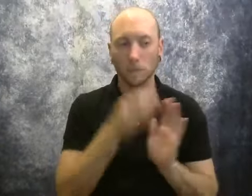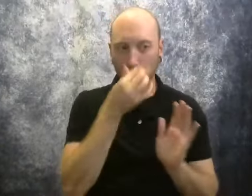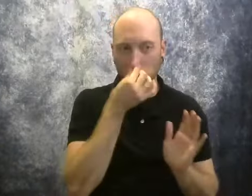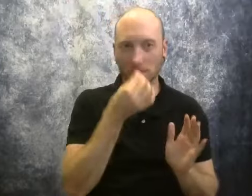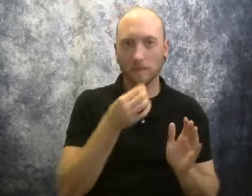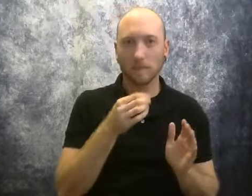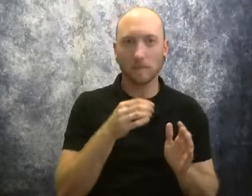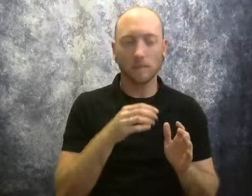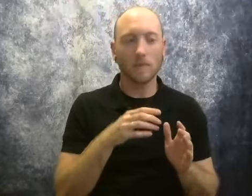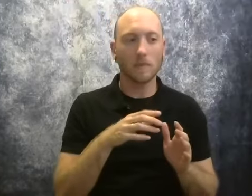districts.